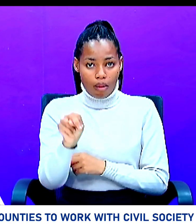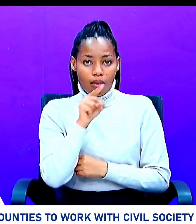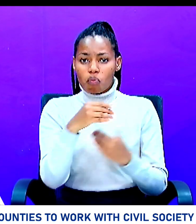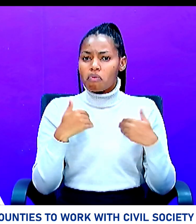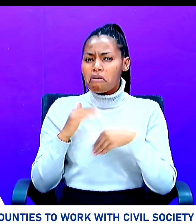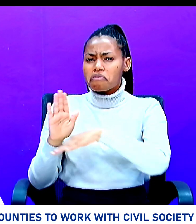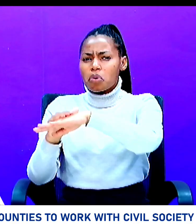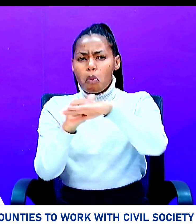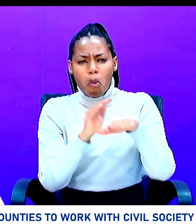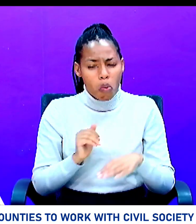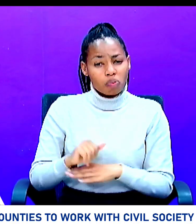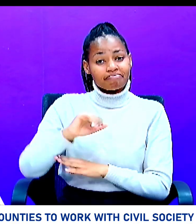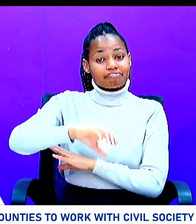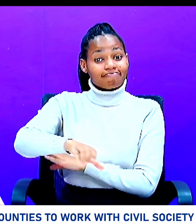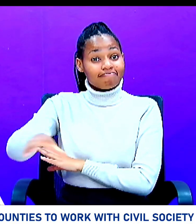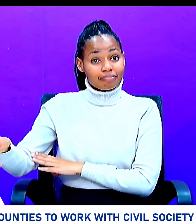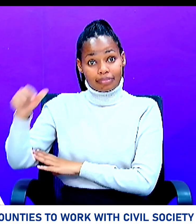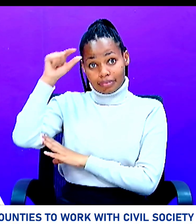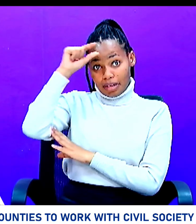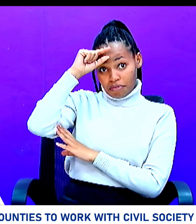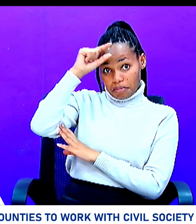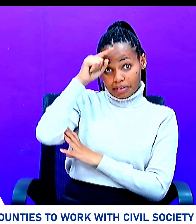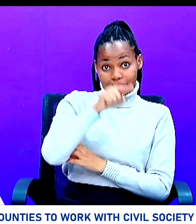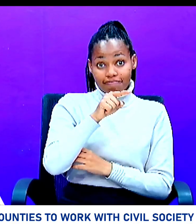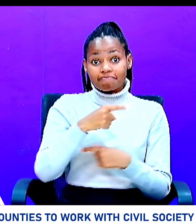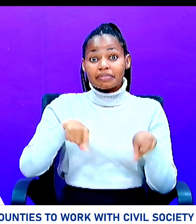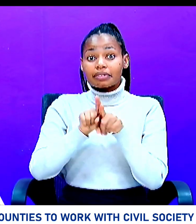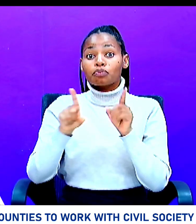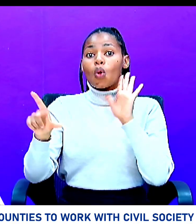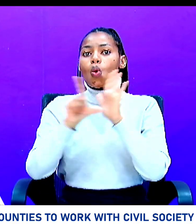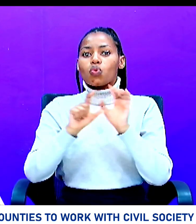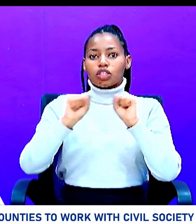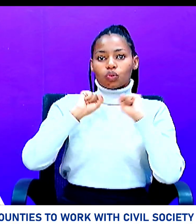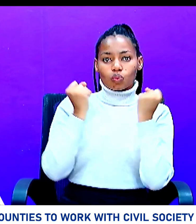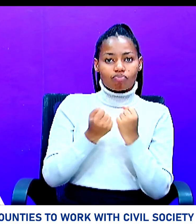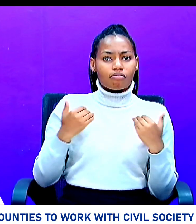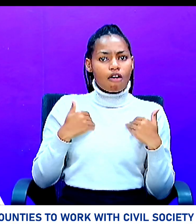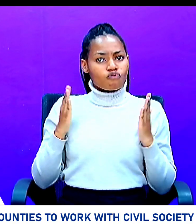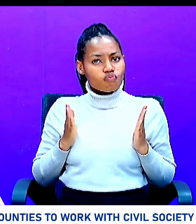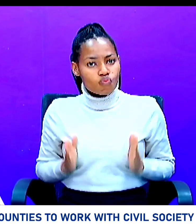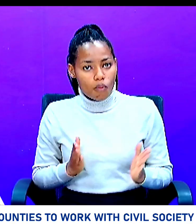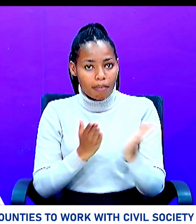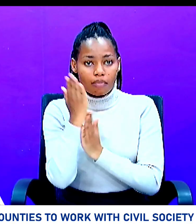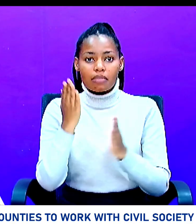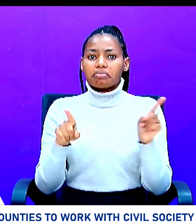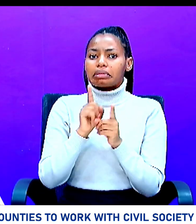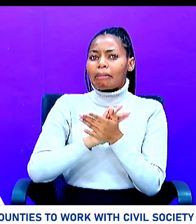Tana River Senator Danson Mungatana has called on county governments to embrace civil society and human rights